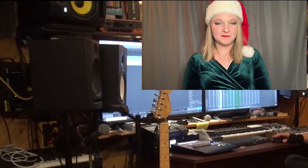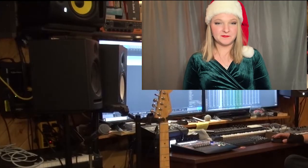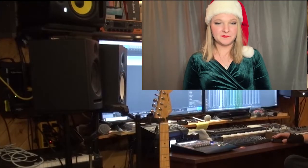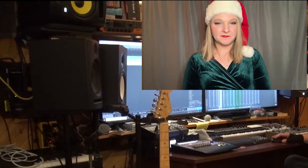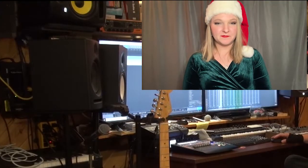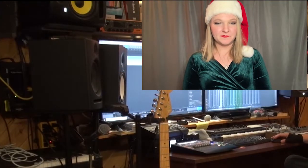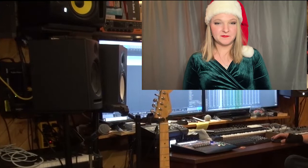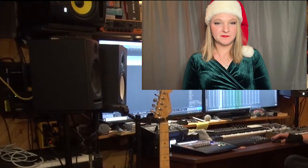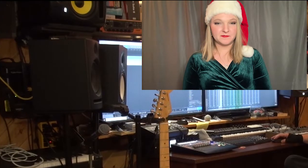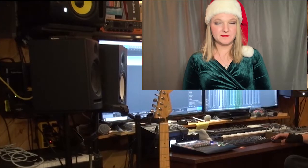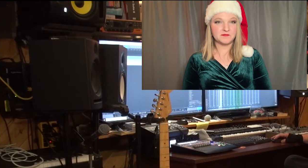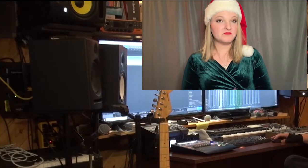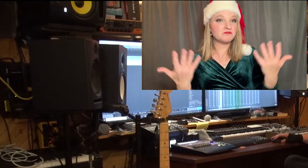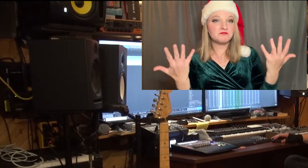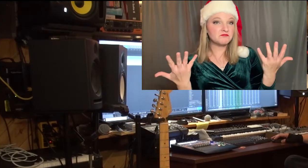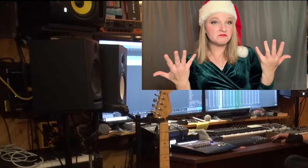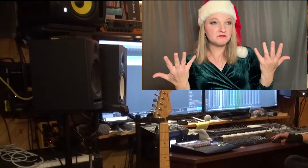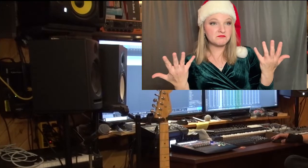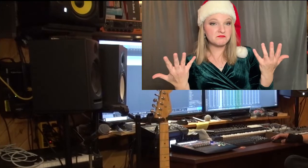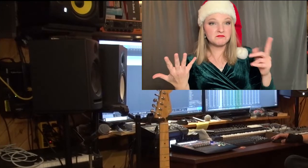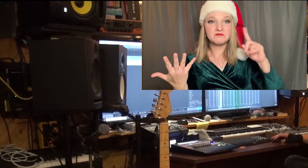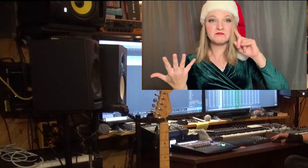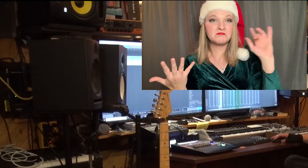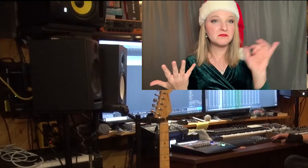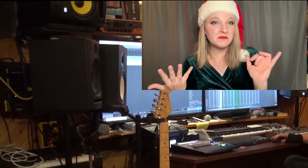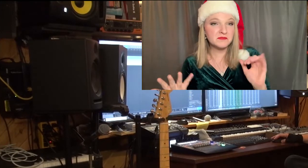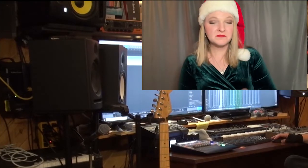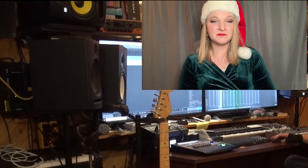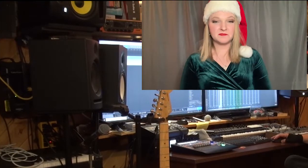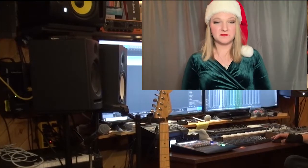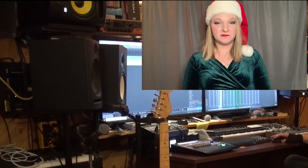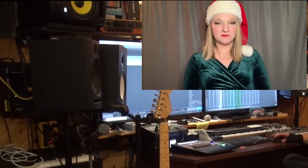All right, what do we got? So we'll just give that a listen.